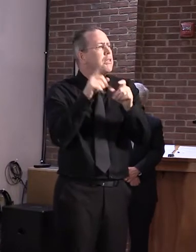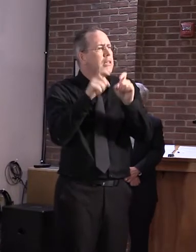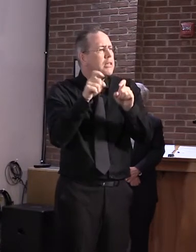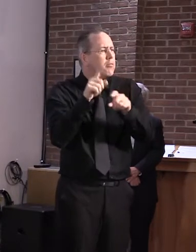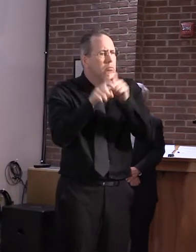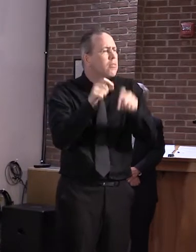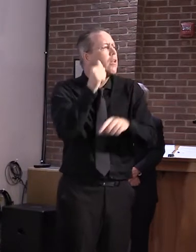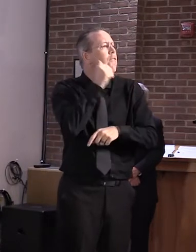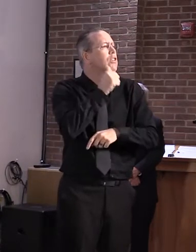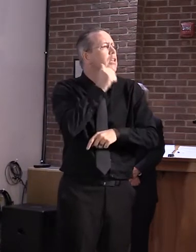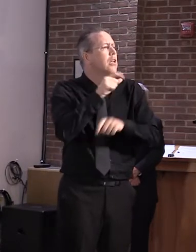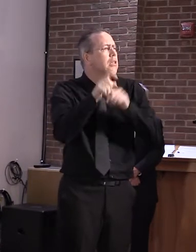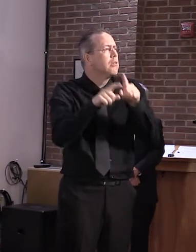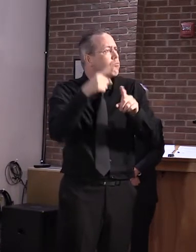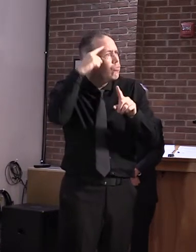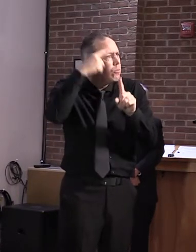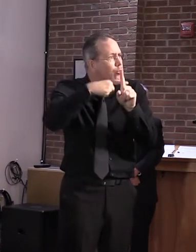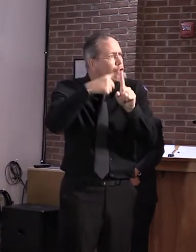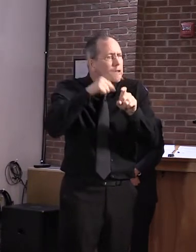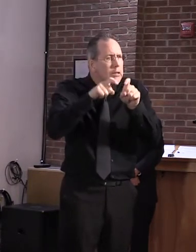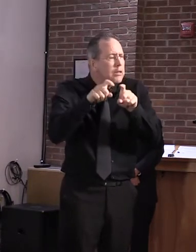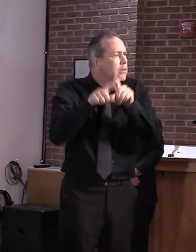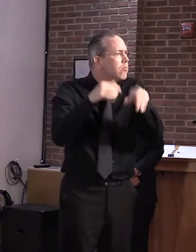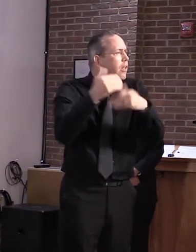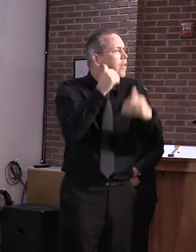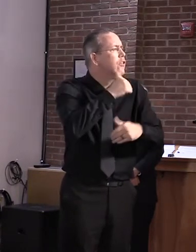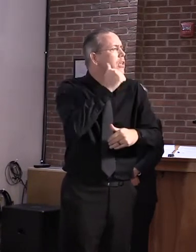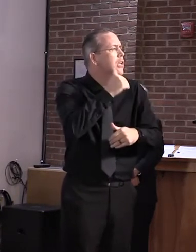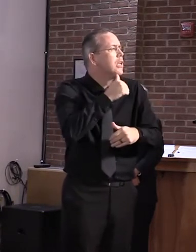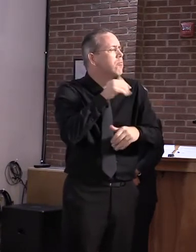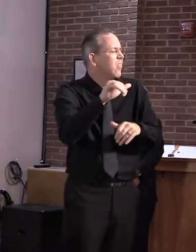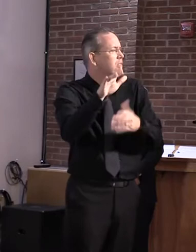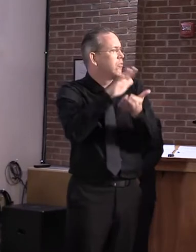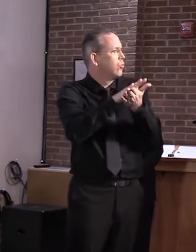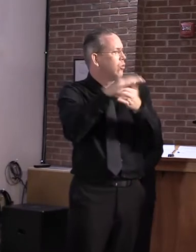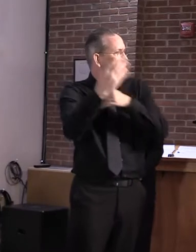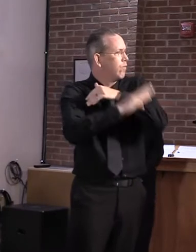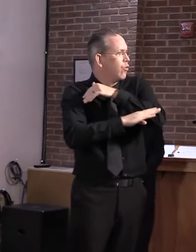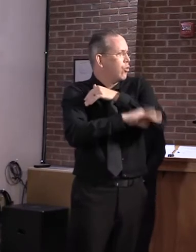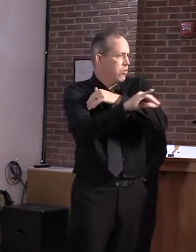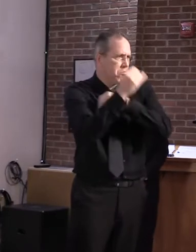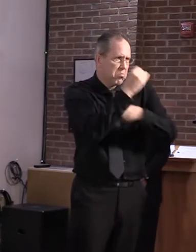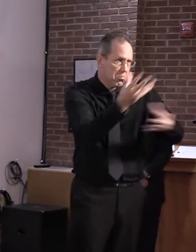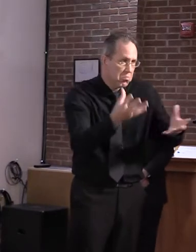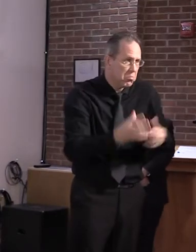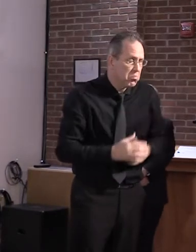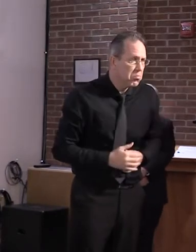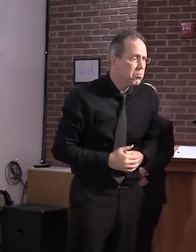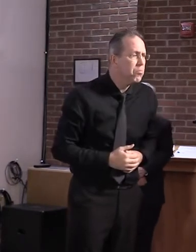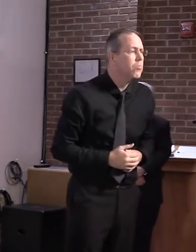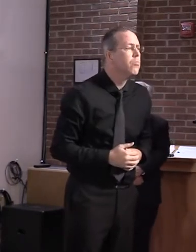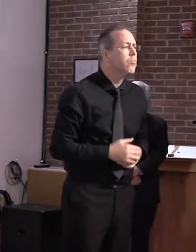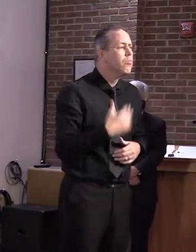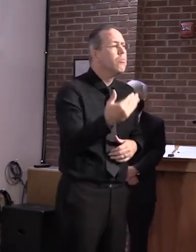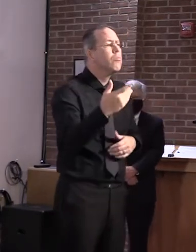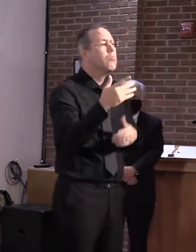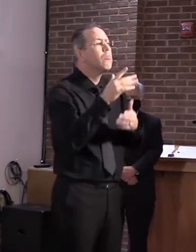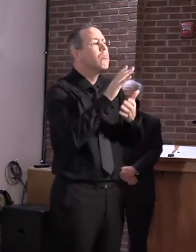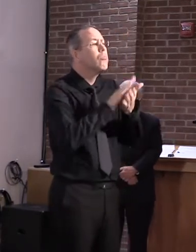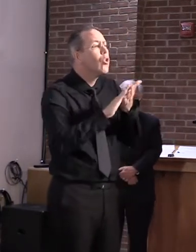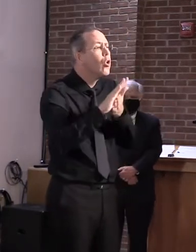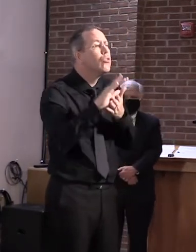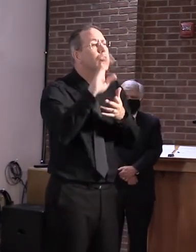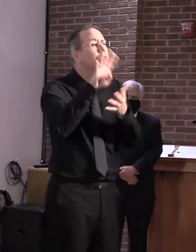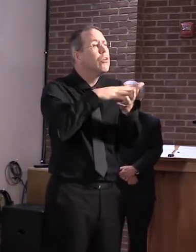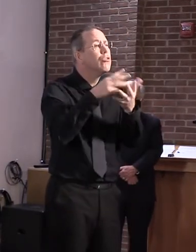We're reducing our academic calendars or modifying them. The vast majority of the schools, and I think, Governor, I think we're going